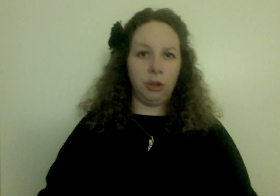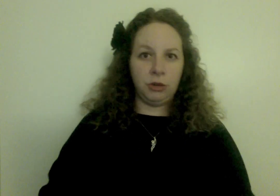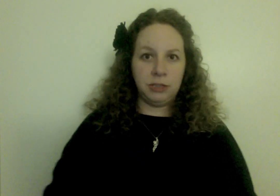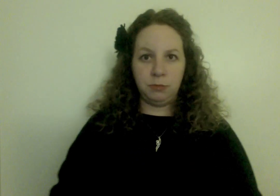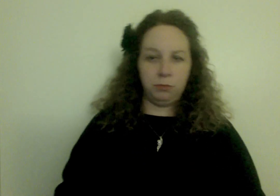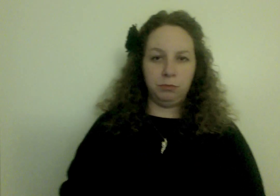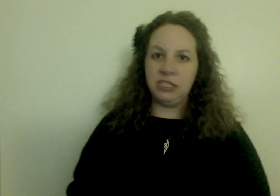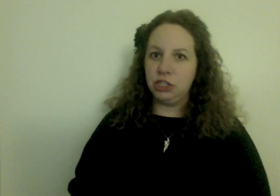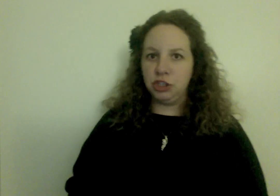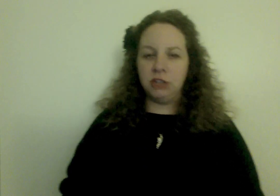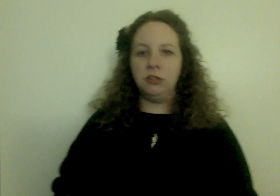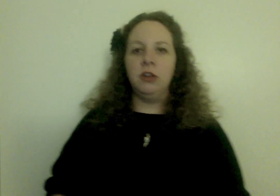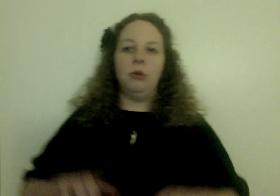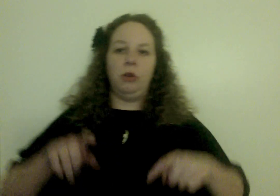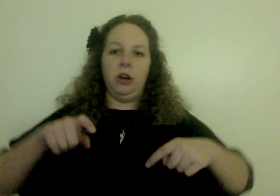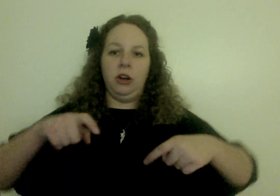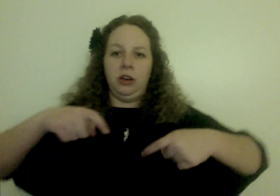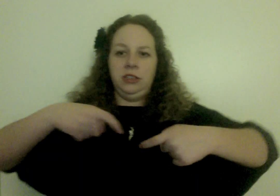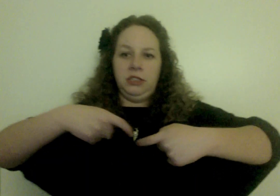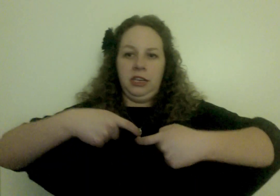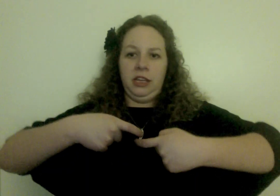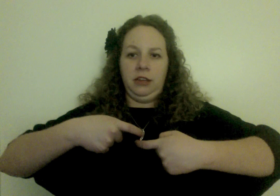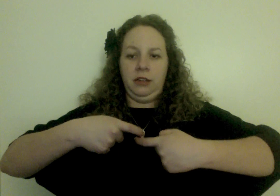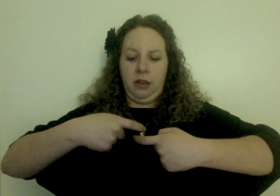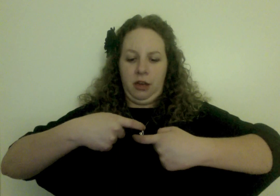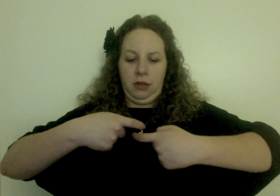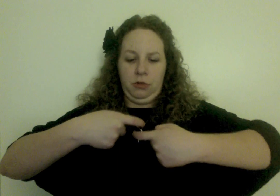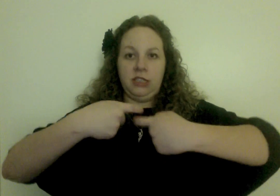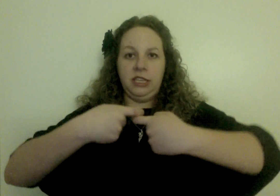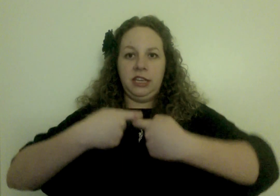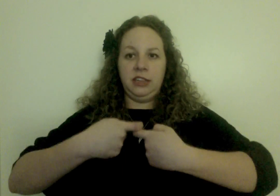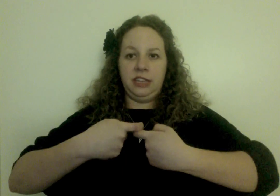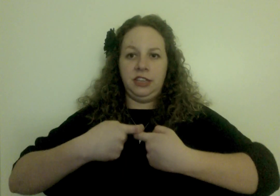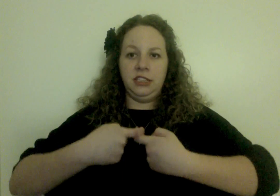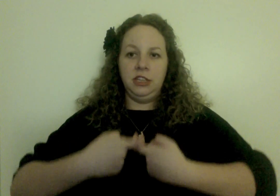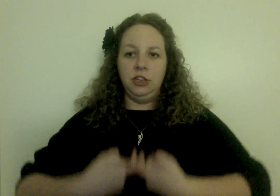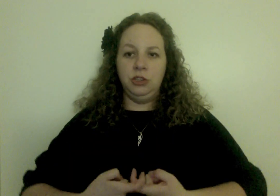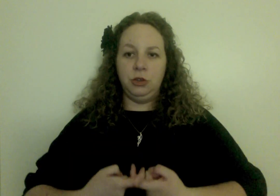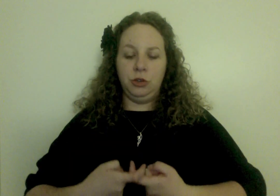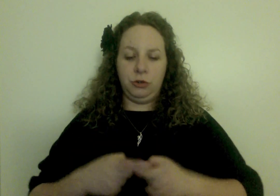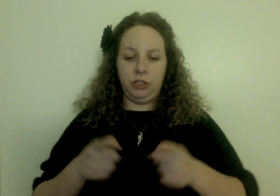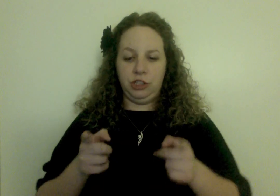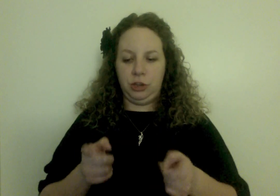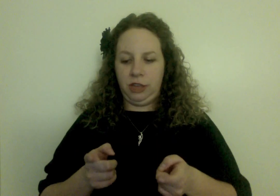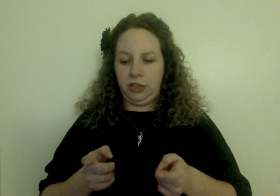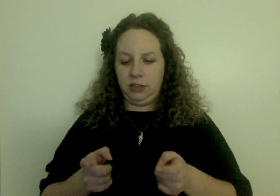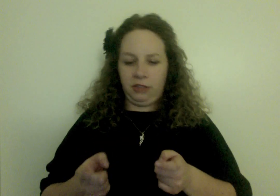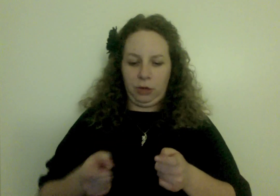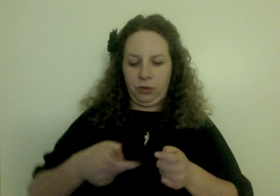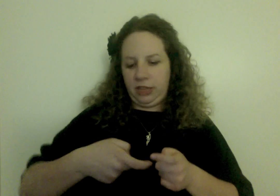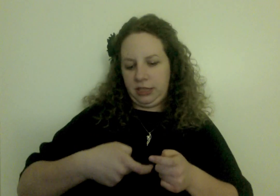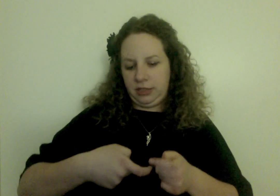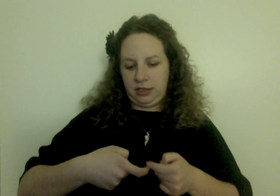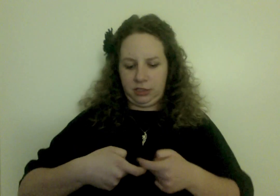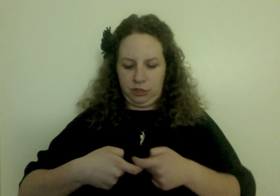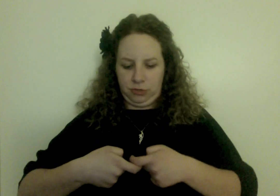lotus position, or sitting cross-legged like this. So you're going to show that like one leg is tucked under and one